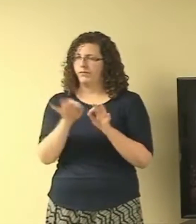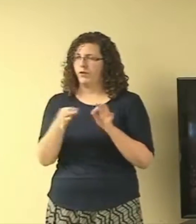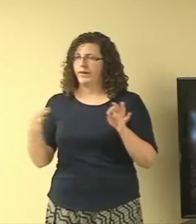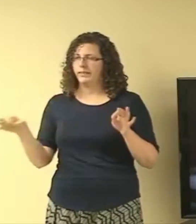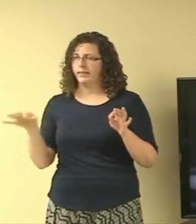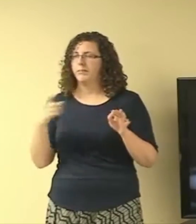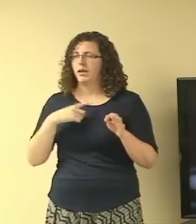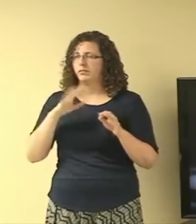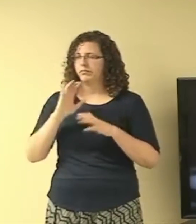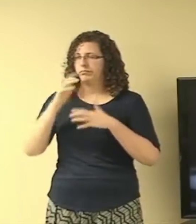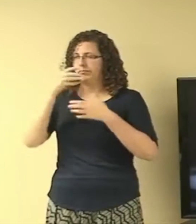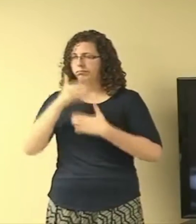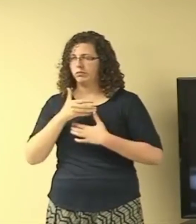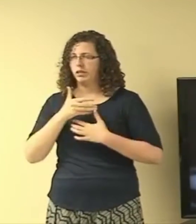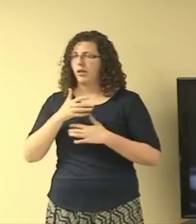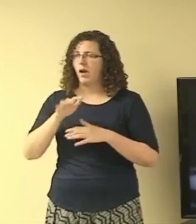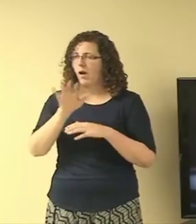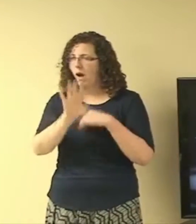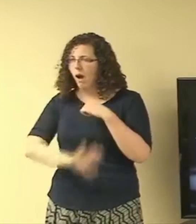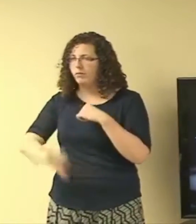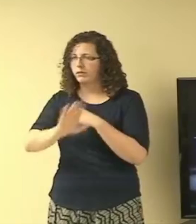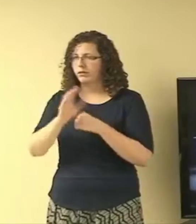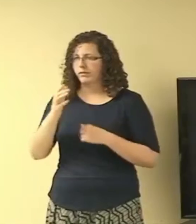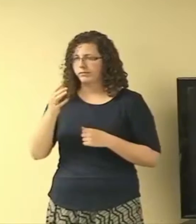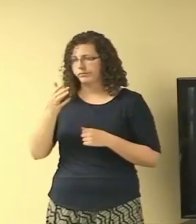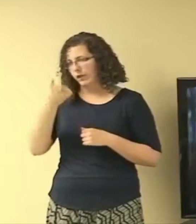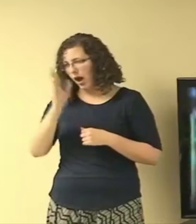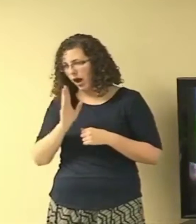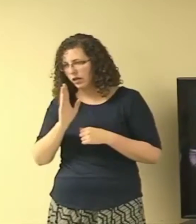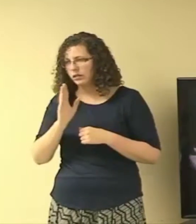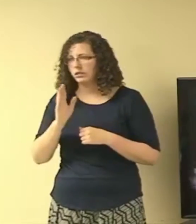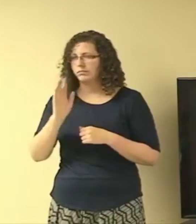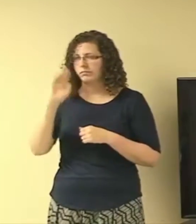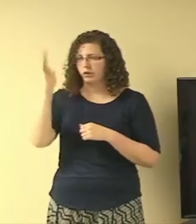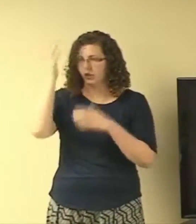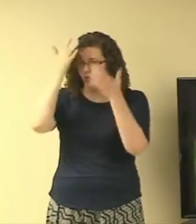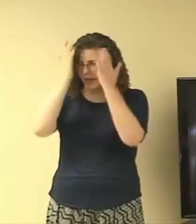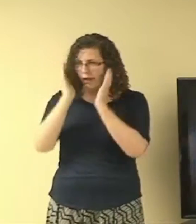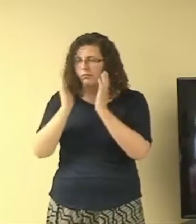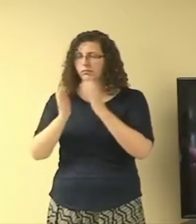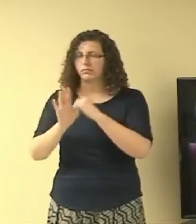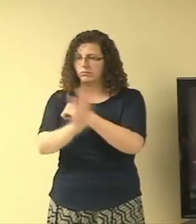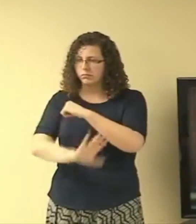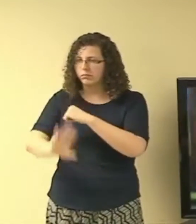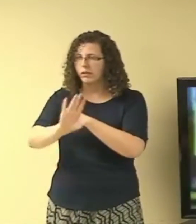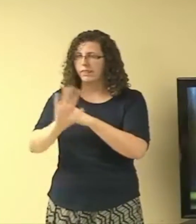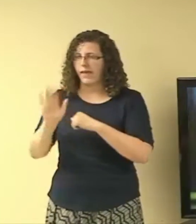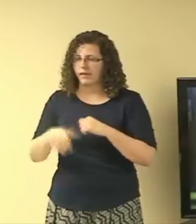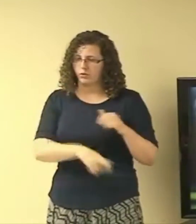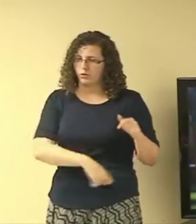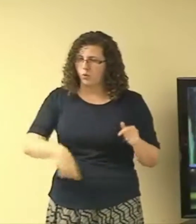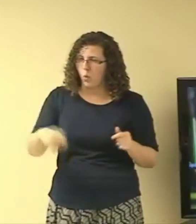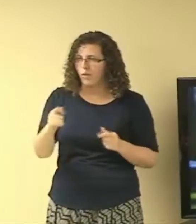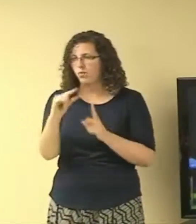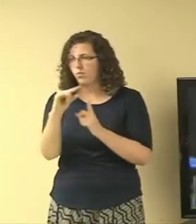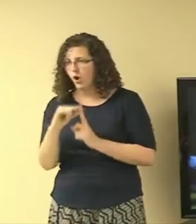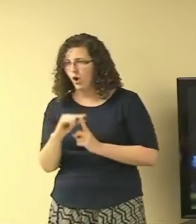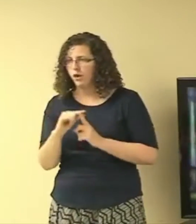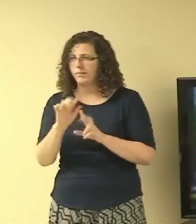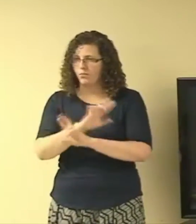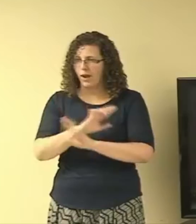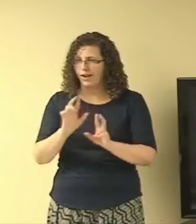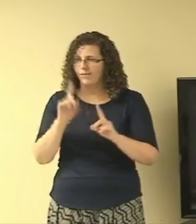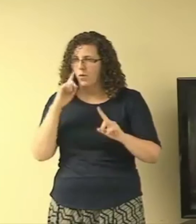of salvation, you gird your waist in truth, put on the breastplate of righteousness, hold the shield of faith, shod your feet in the gospel, hold the sword of the word in your hand, be ready